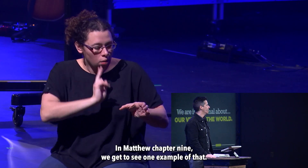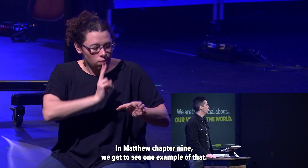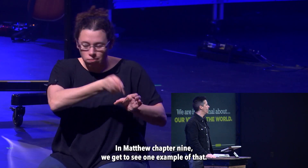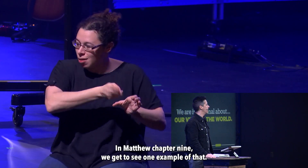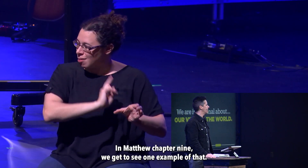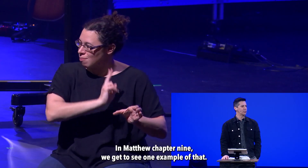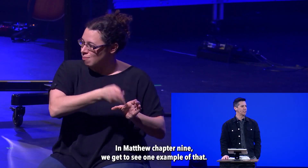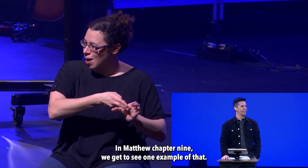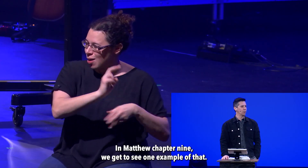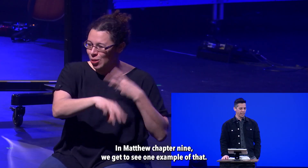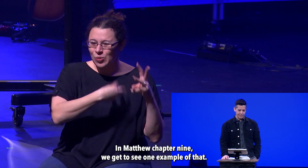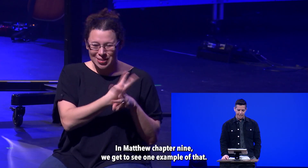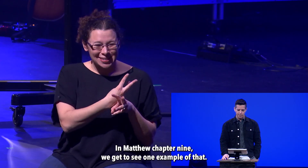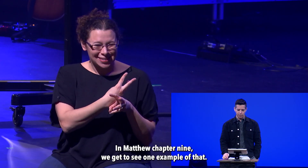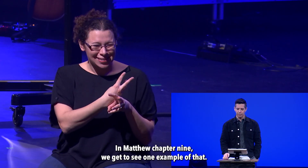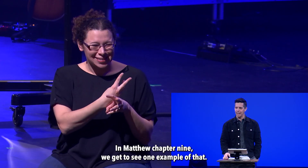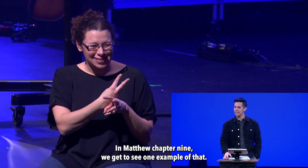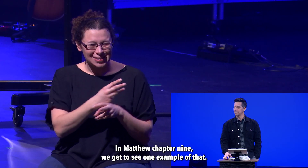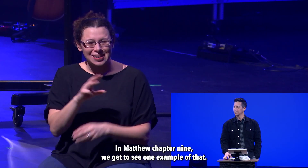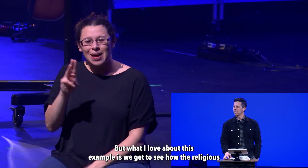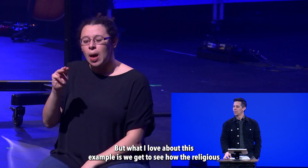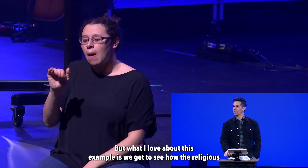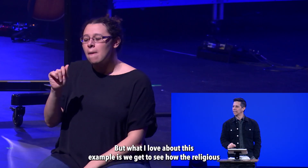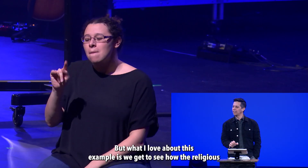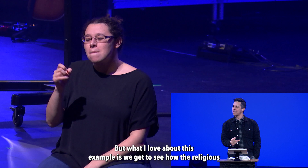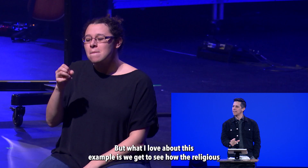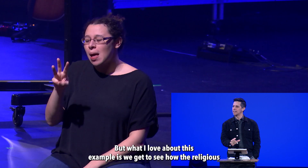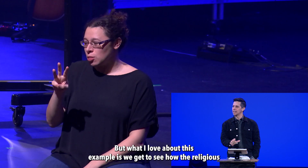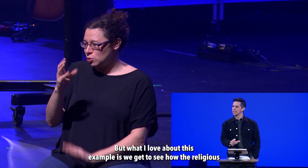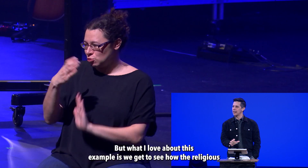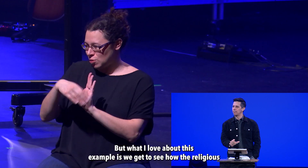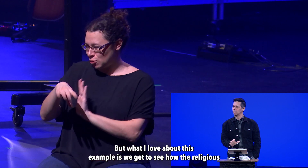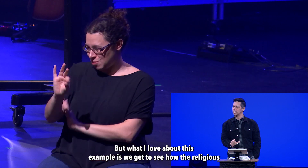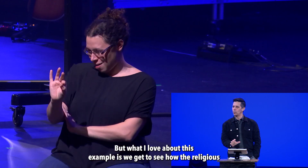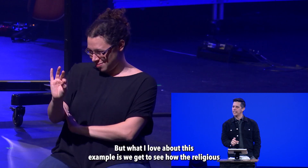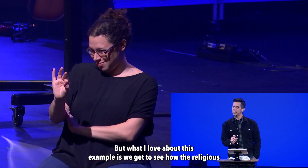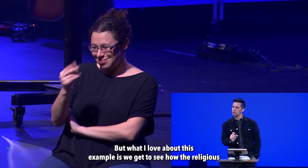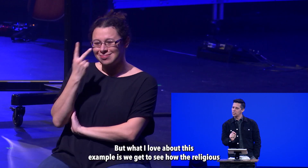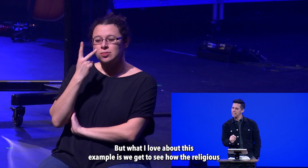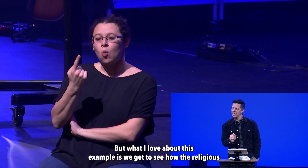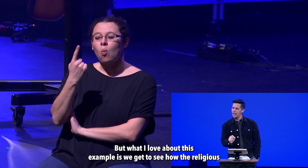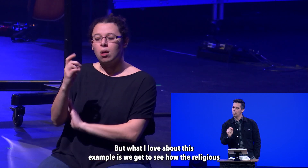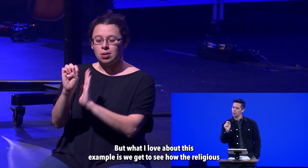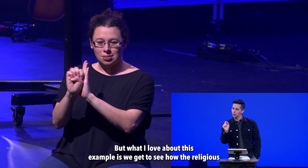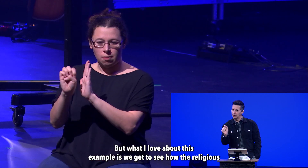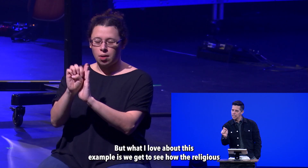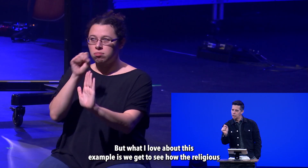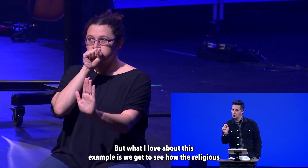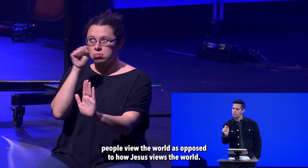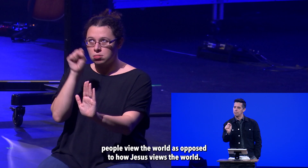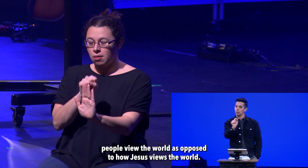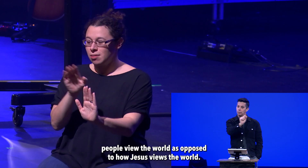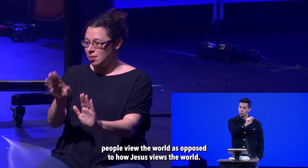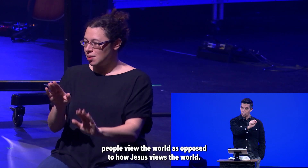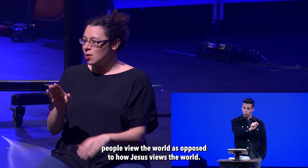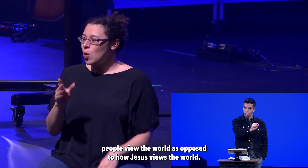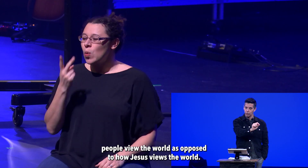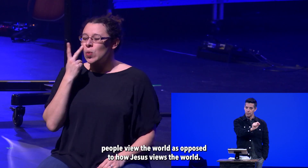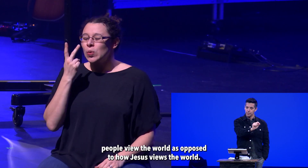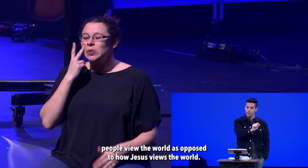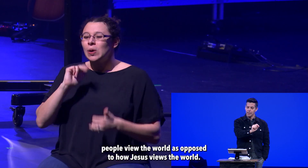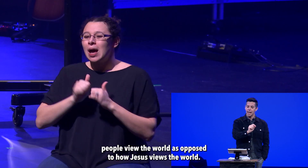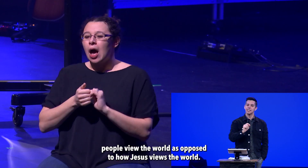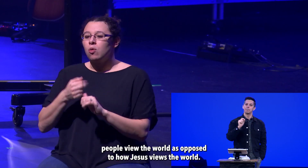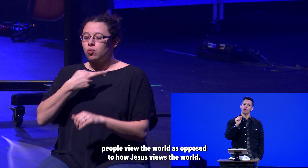9, we get to see one example of that. But what I love about this example is we get to see how the religious people view the